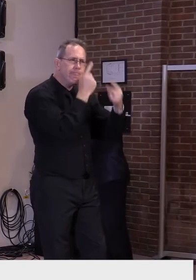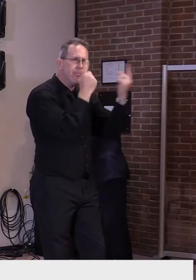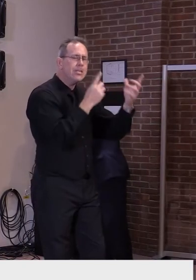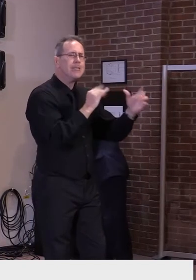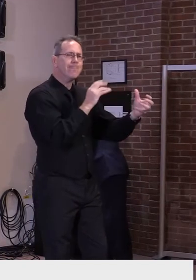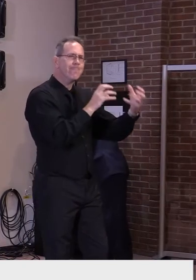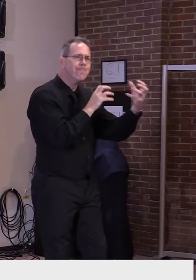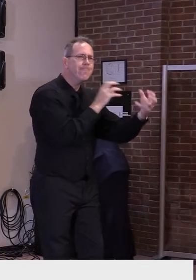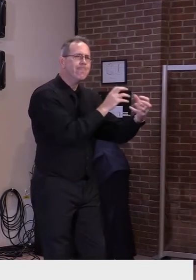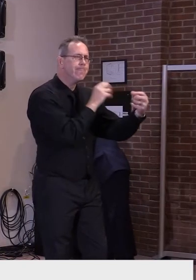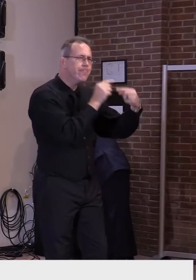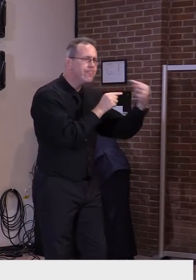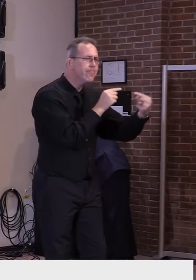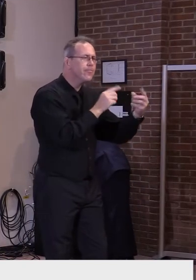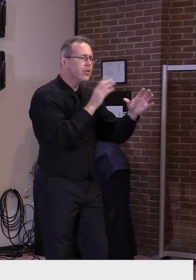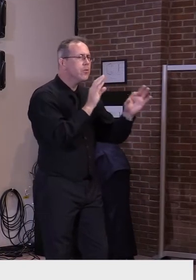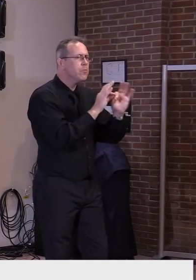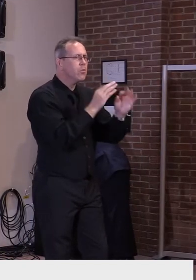stress,